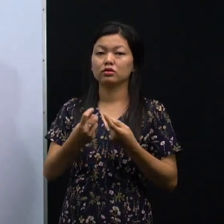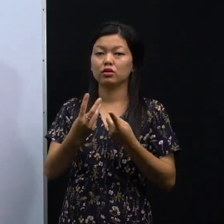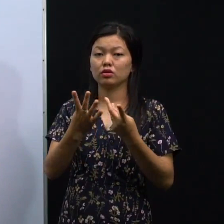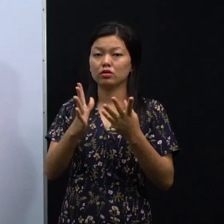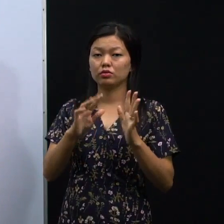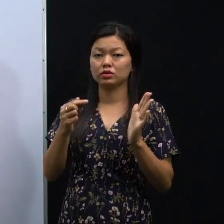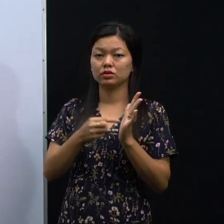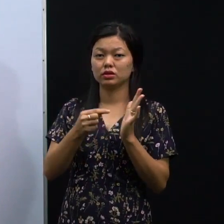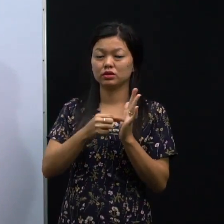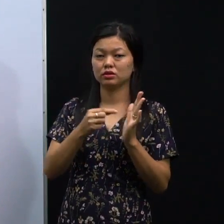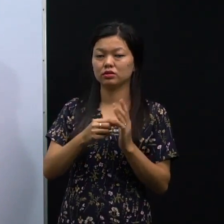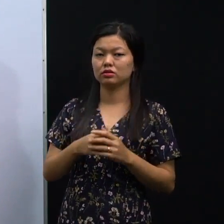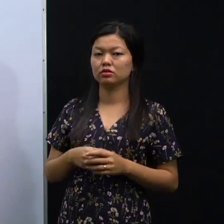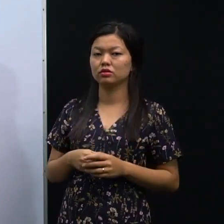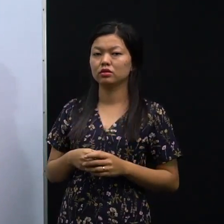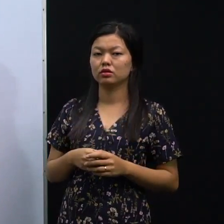particles